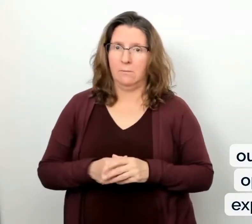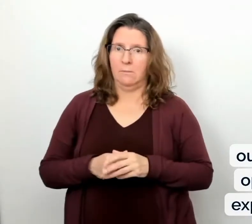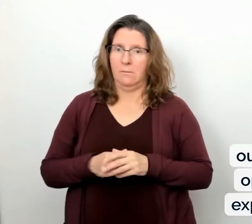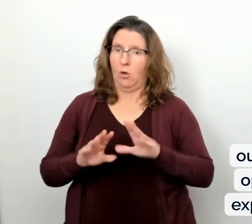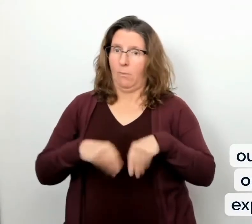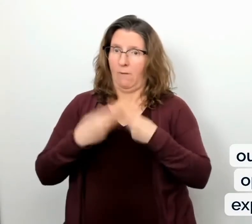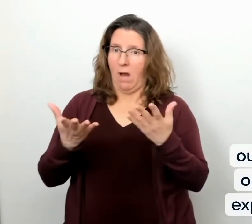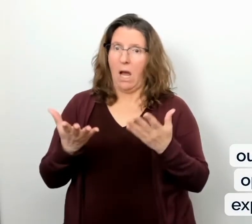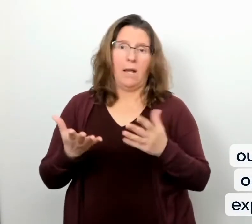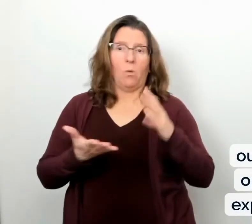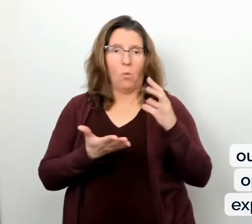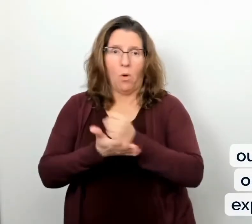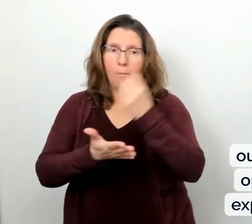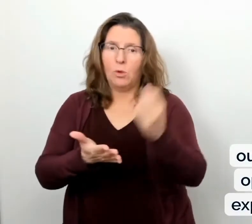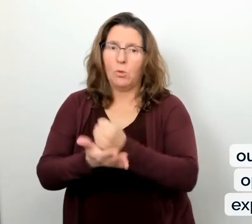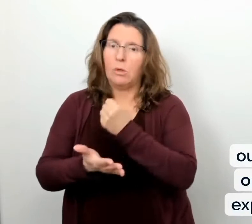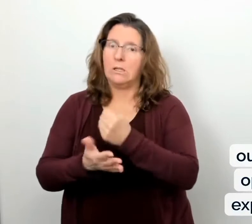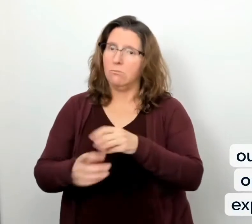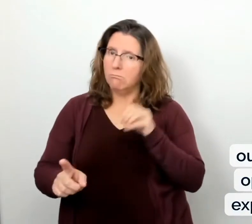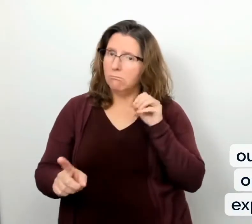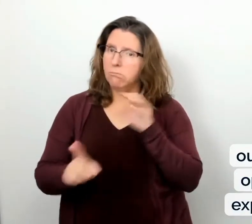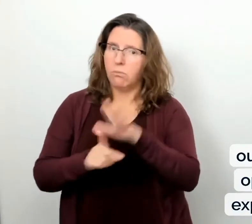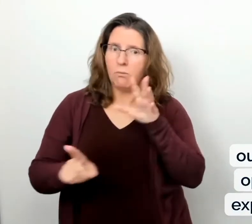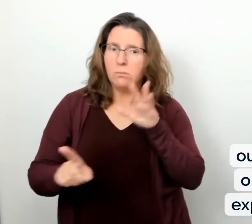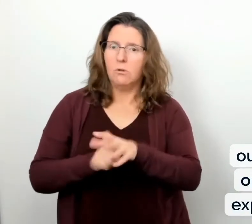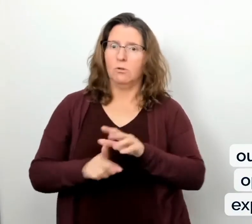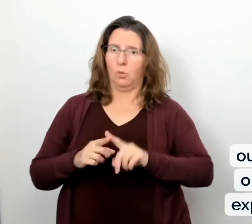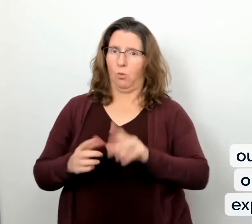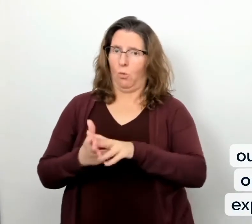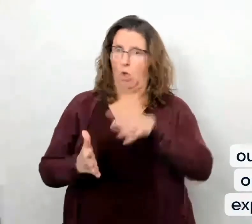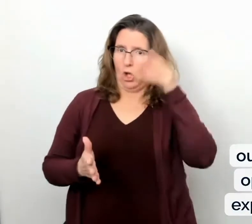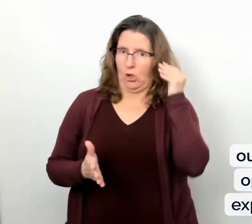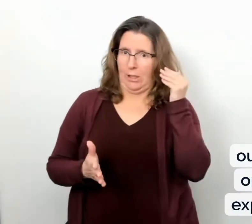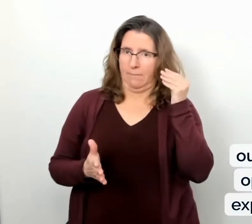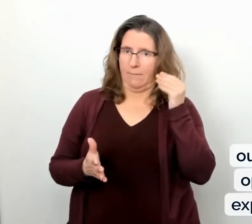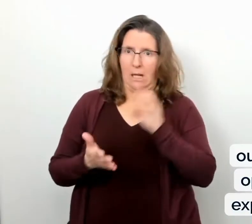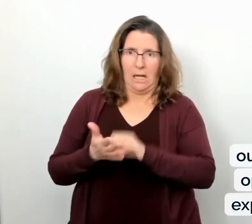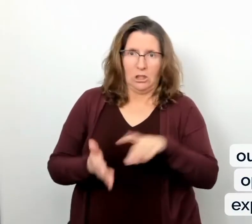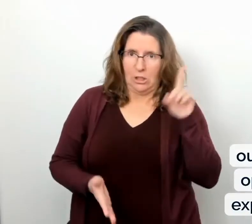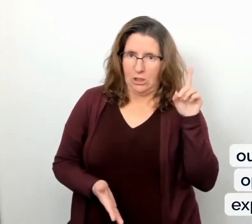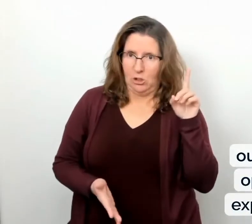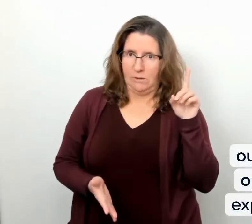Our job is to provide opportunities to expose the student to learning experiences.